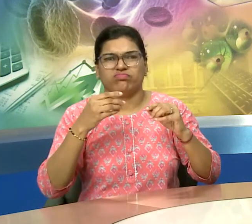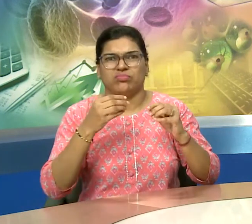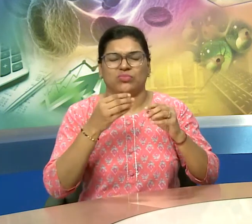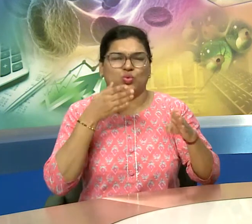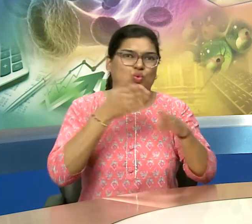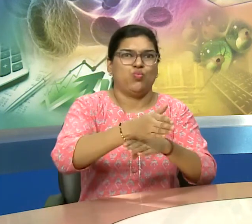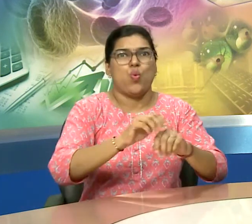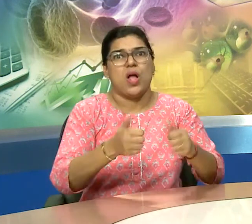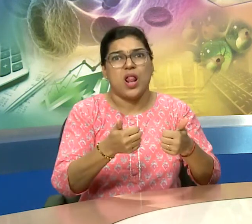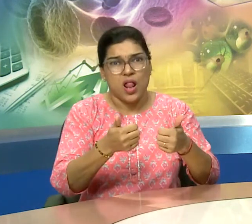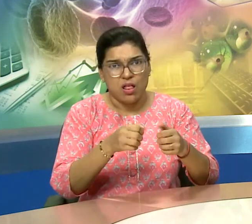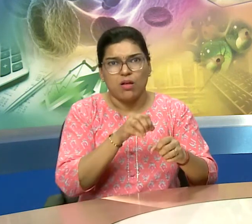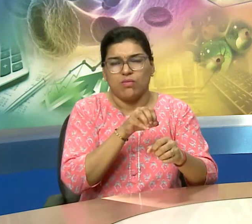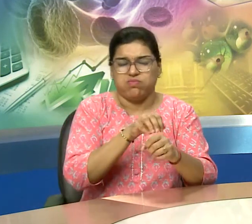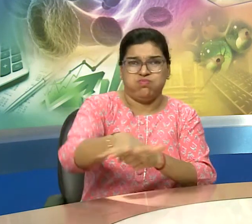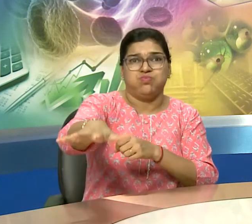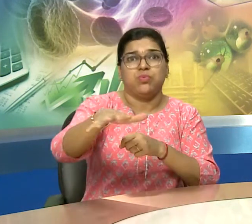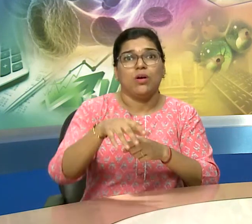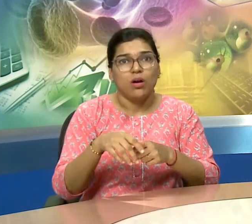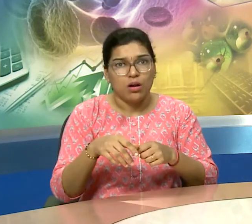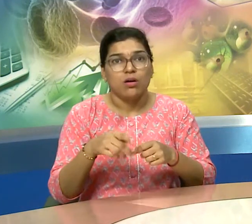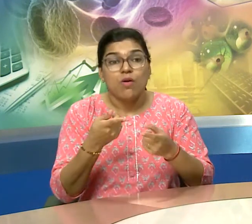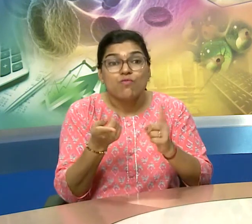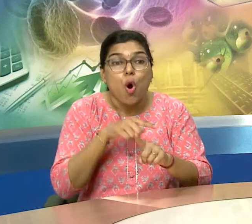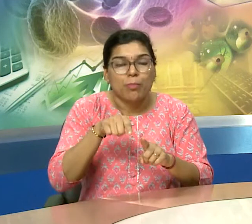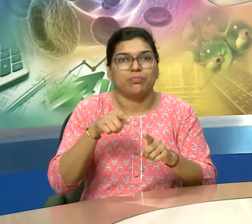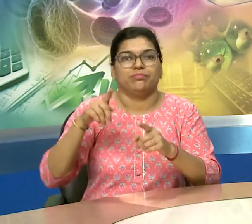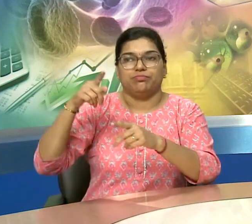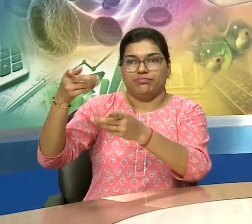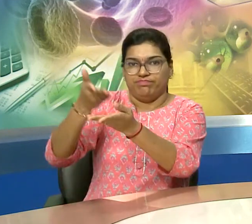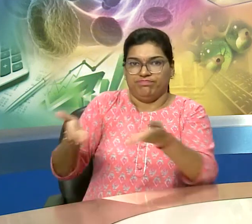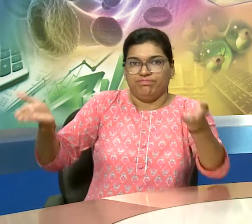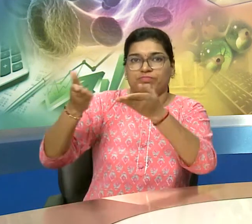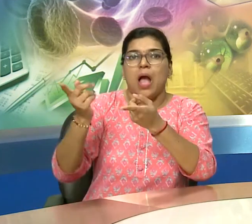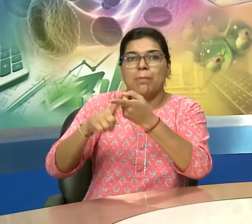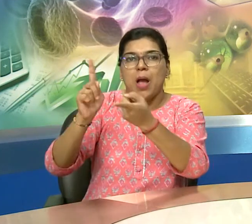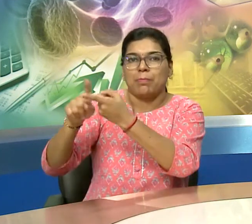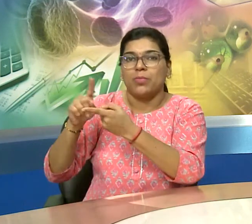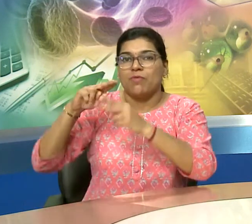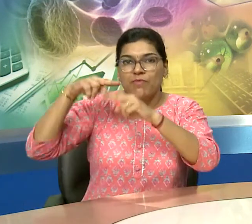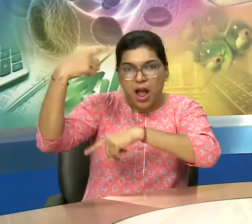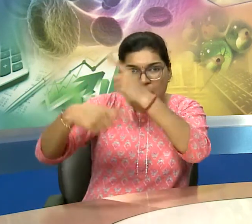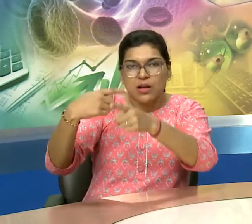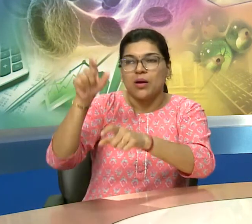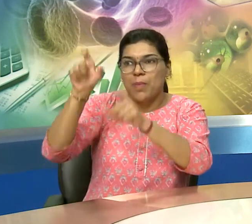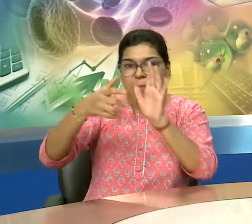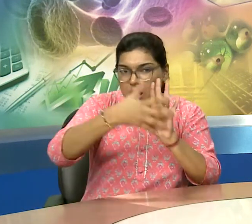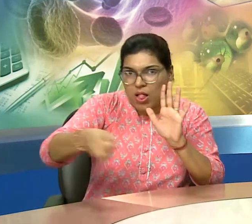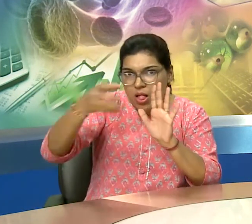And also the bathing and washing of clothes and throwing of garbage into the river is also causing